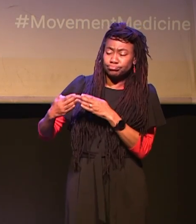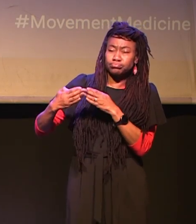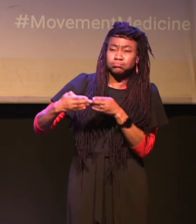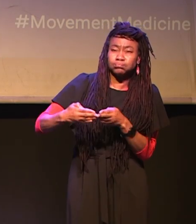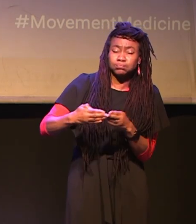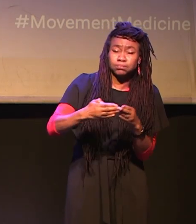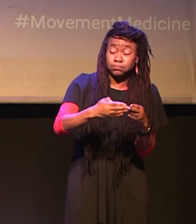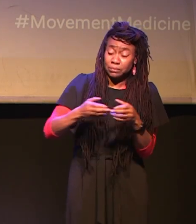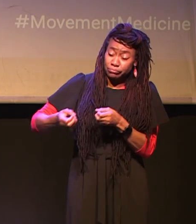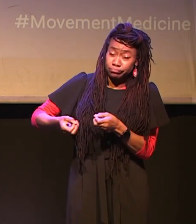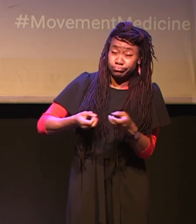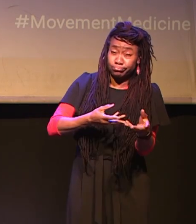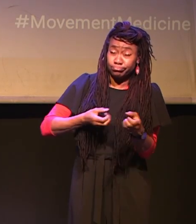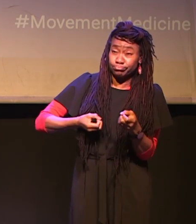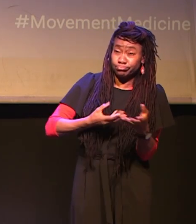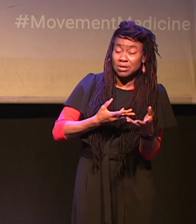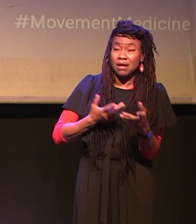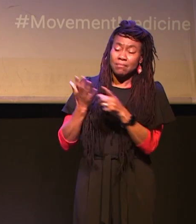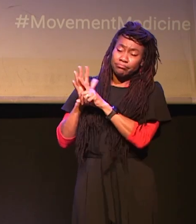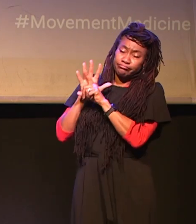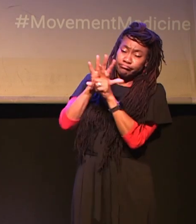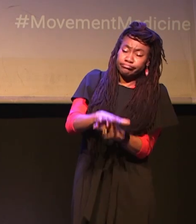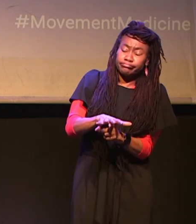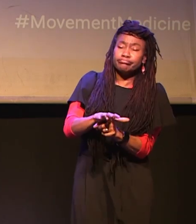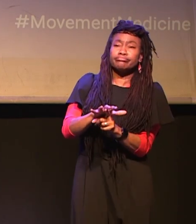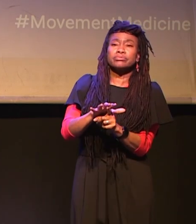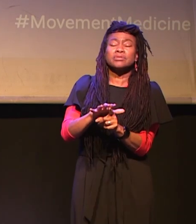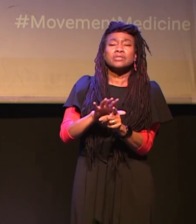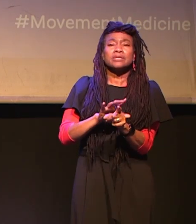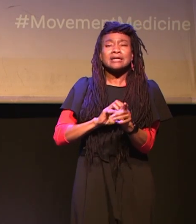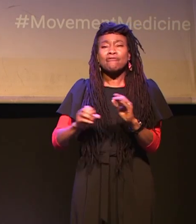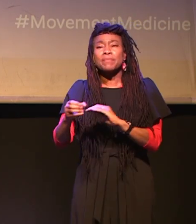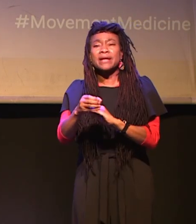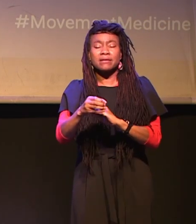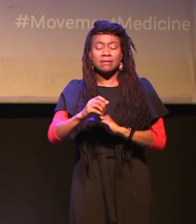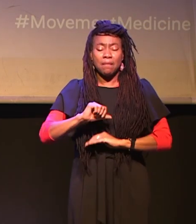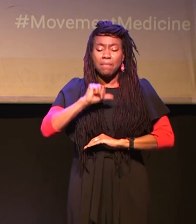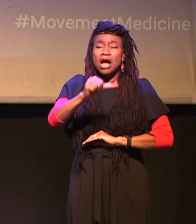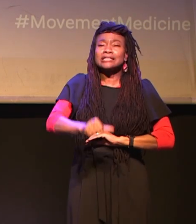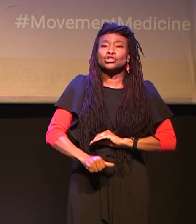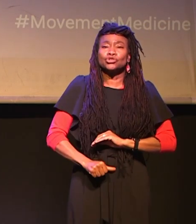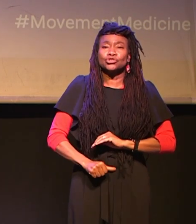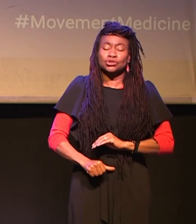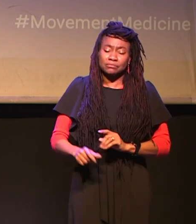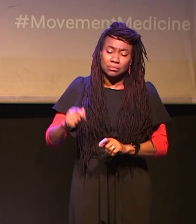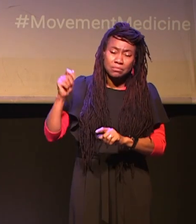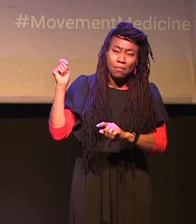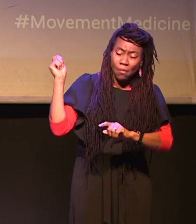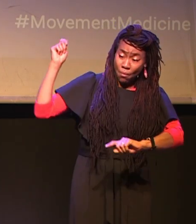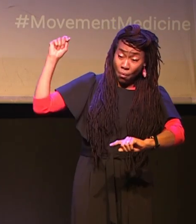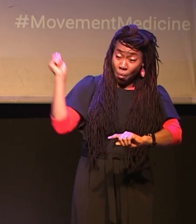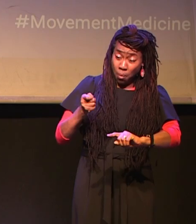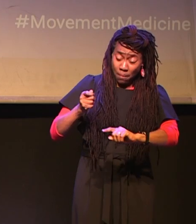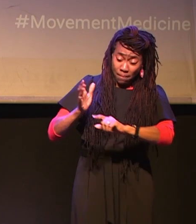labor on those plantations. And you had people from a whole range of different contexts